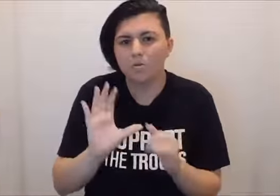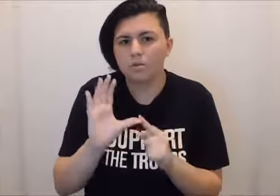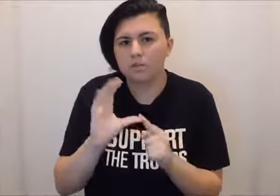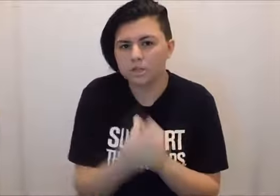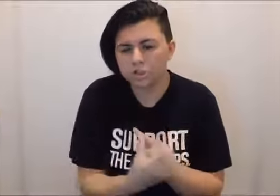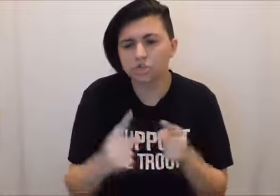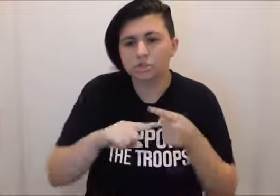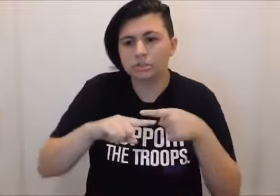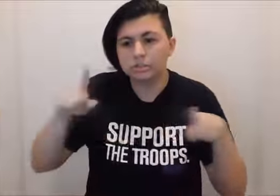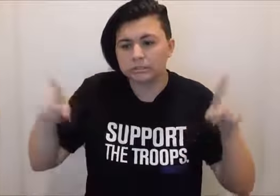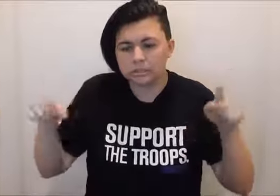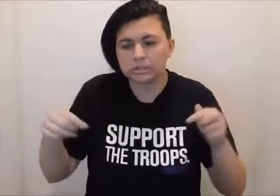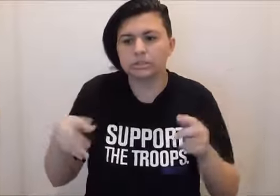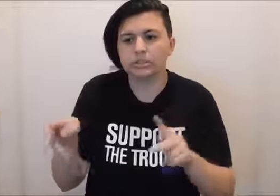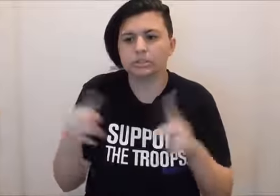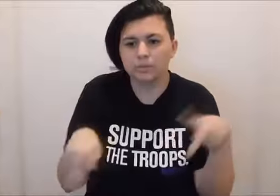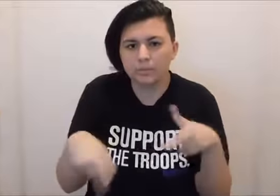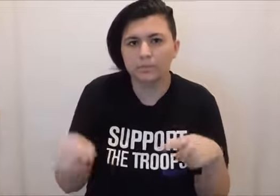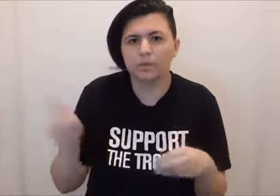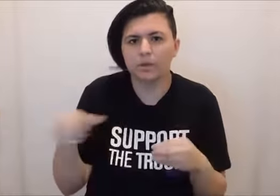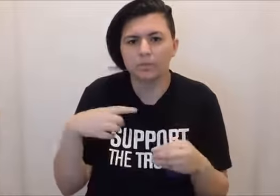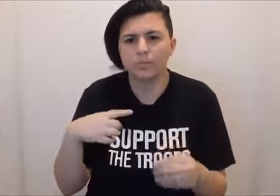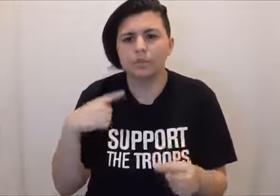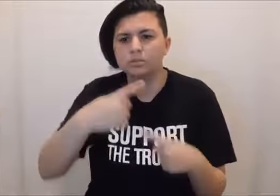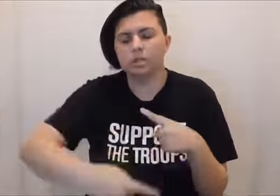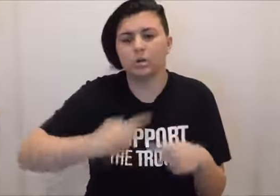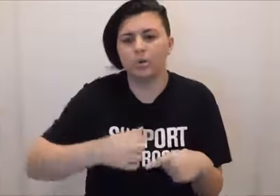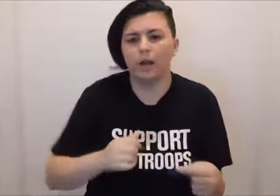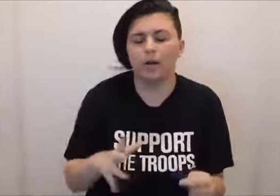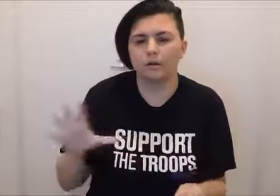act upon that difference in order to continue on his travels.